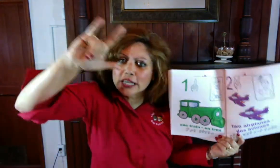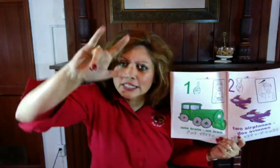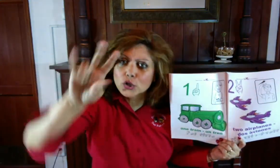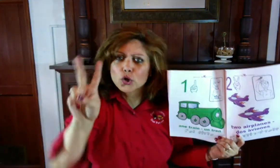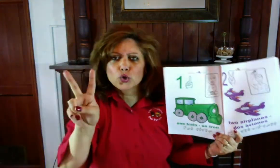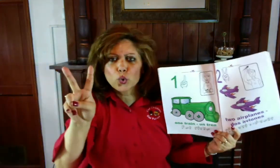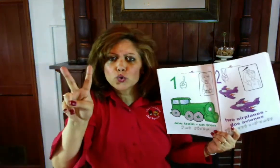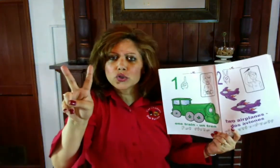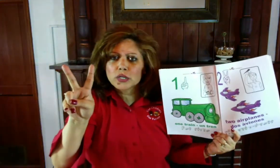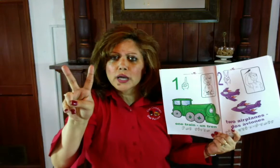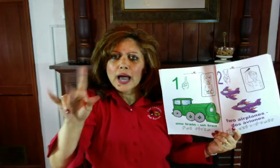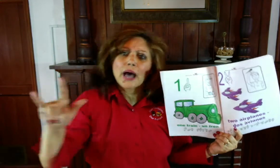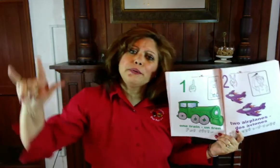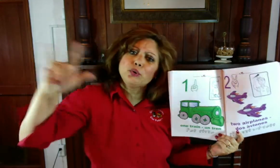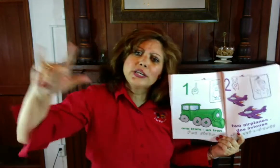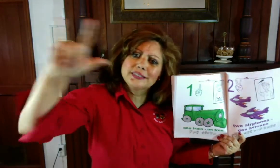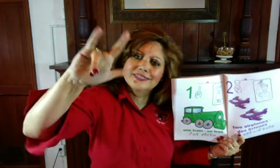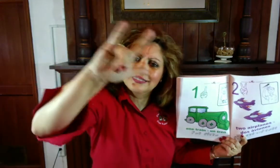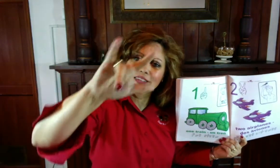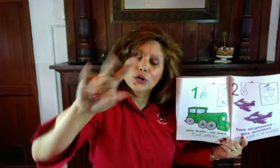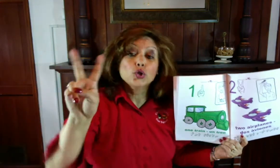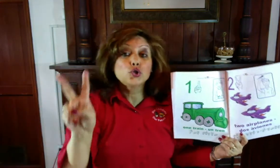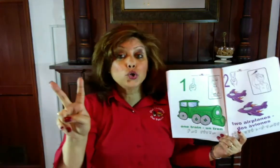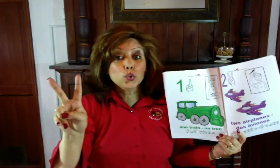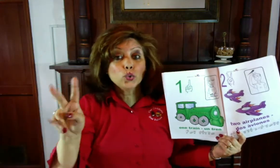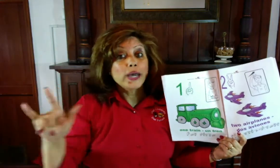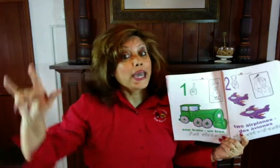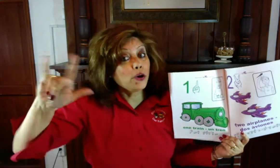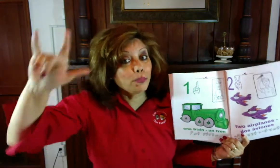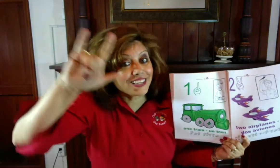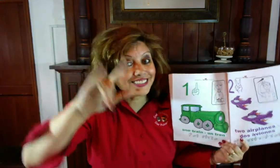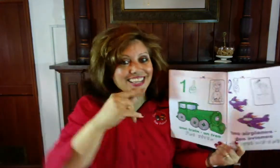Aviones. 2 aviones. 2 airplanes.